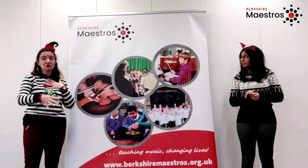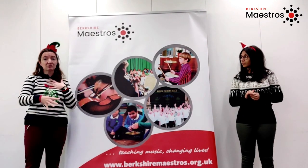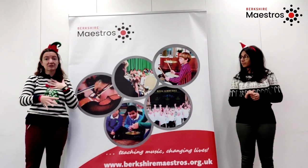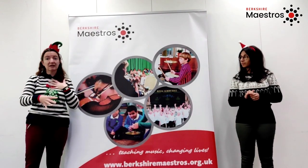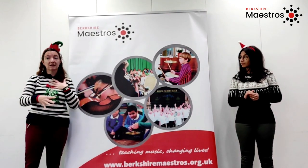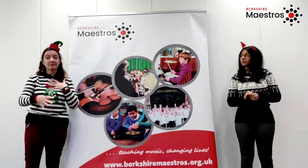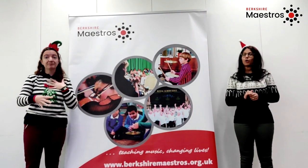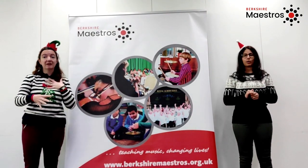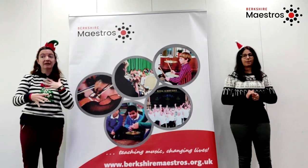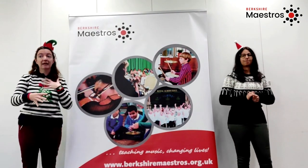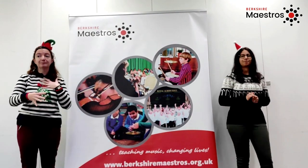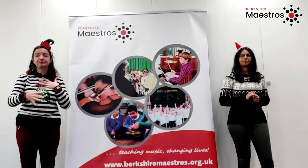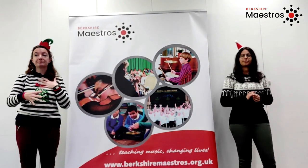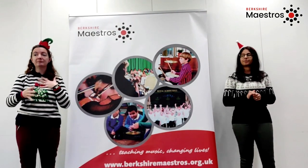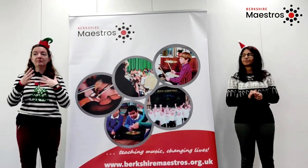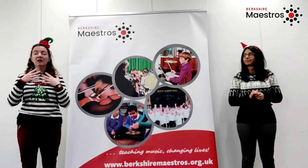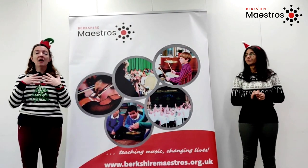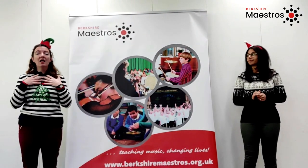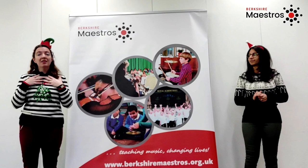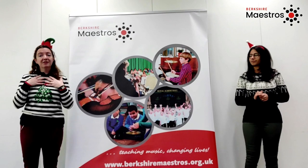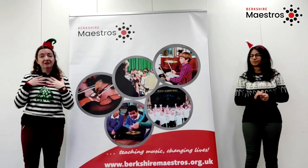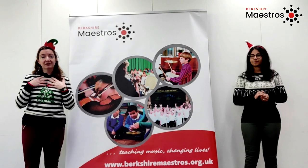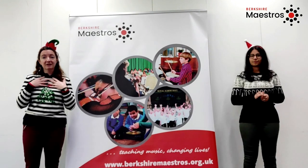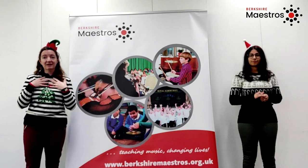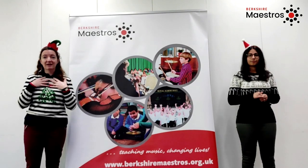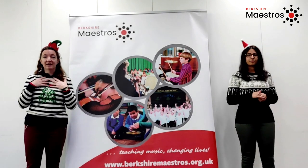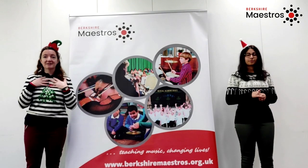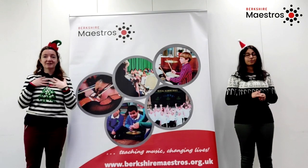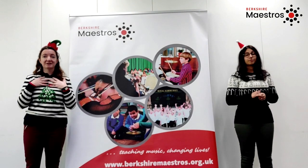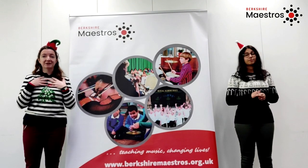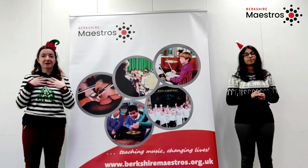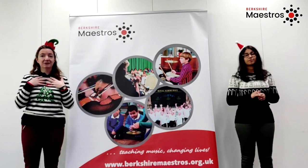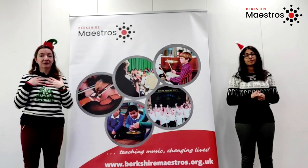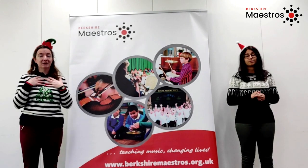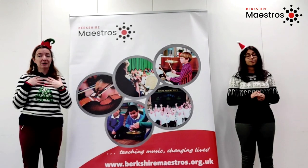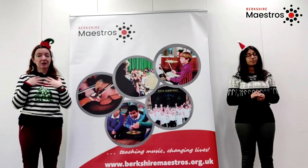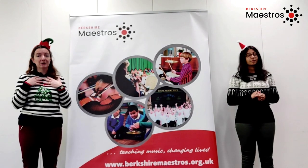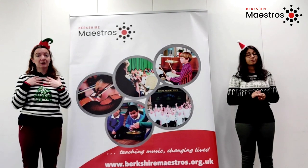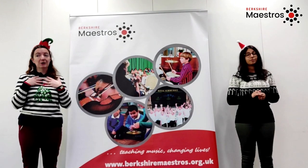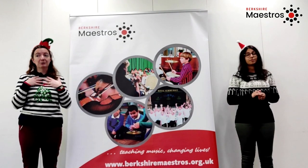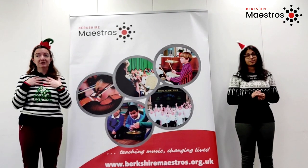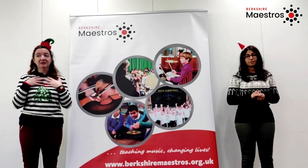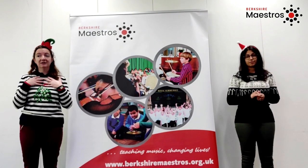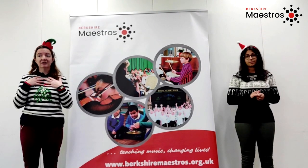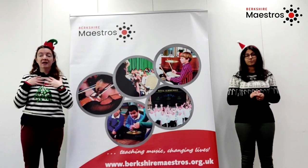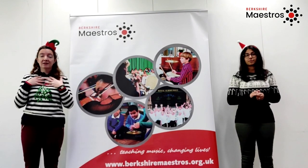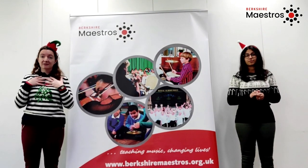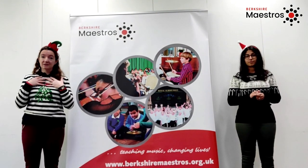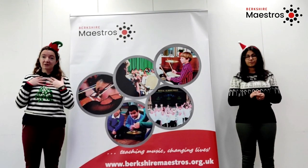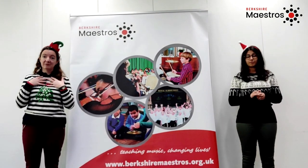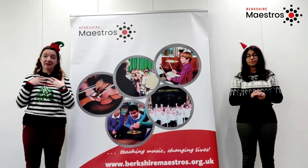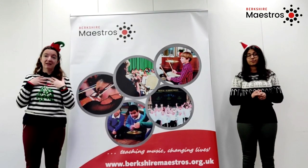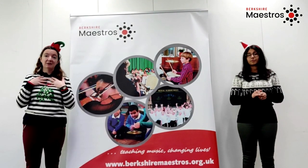chunk together. Okay. The cattle are lowing, the baby